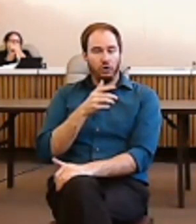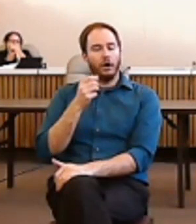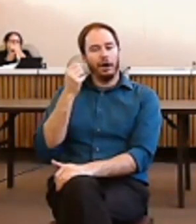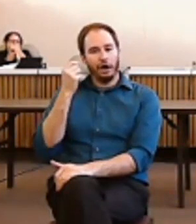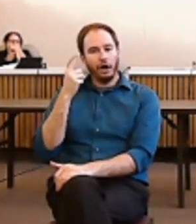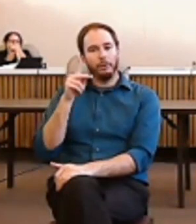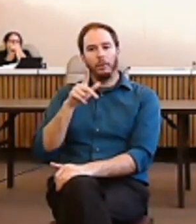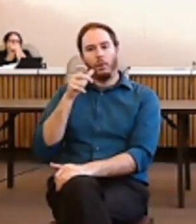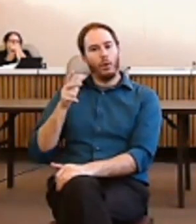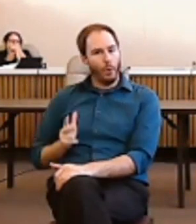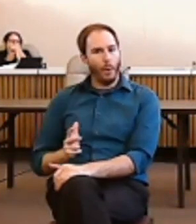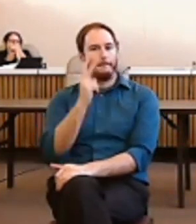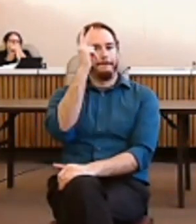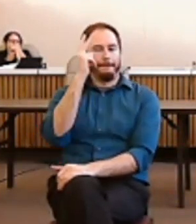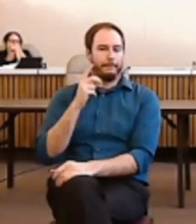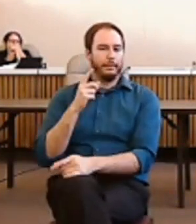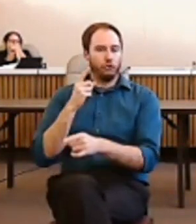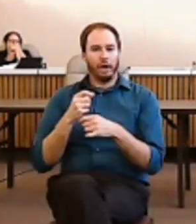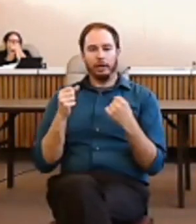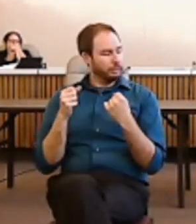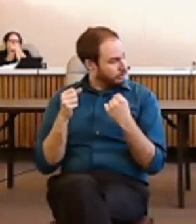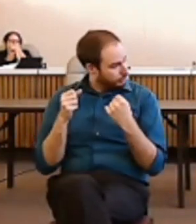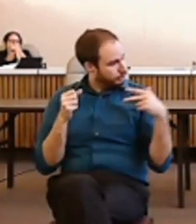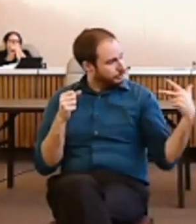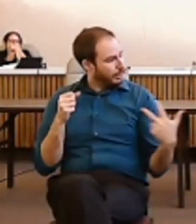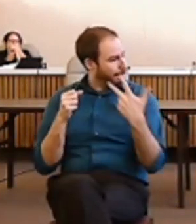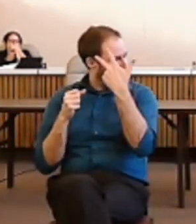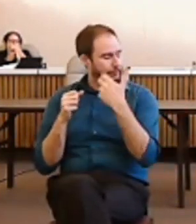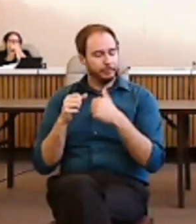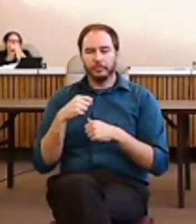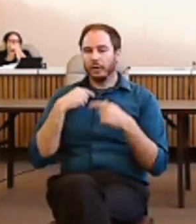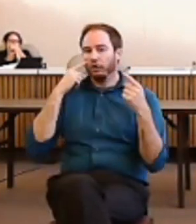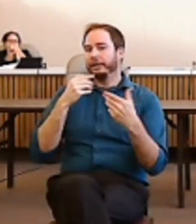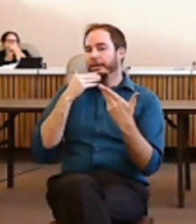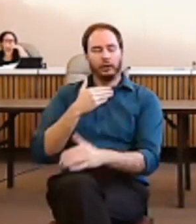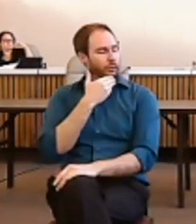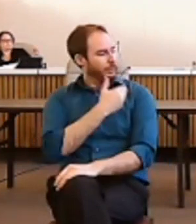coming up. Exactly. Yep. So I agree with you. thank you. Thank you.